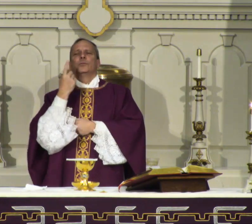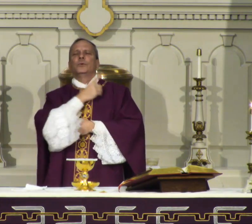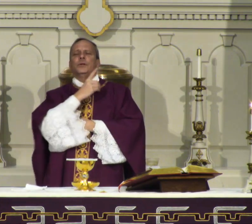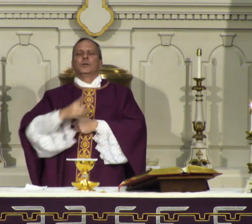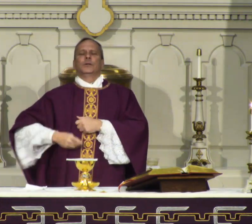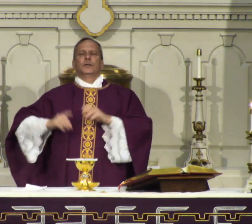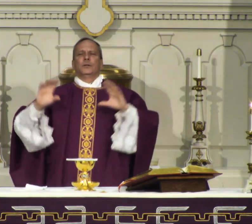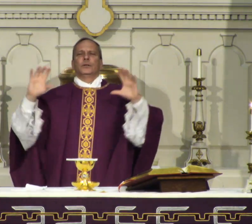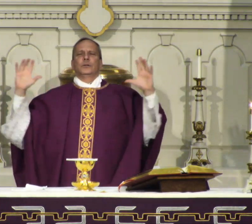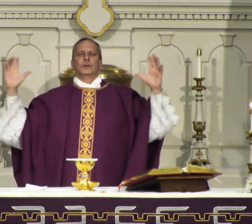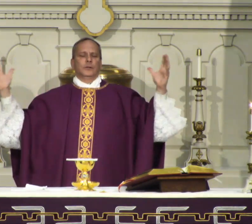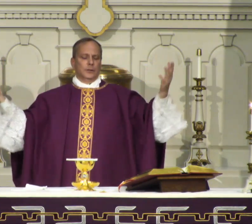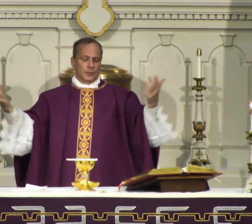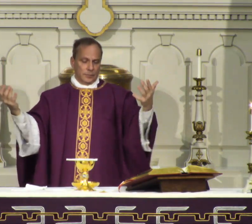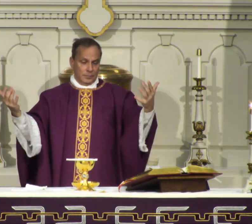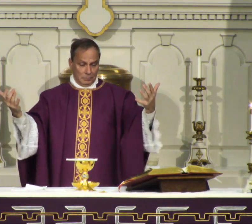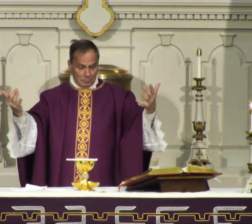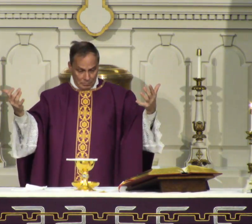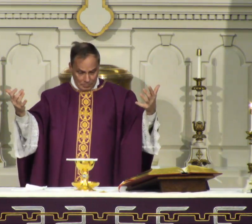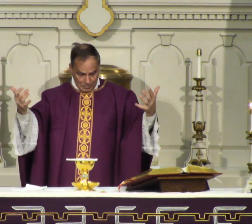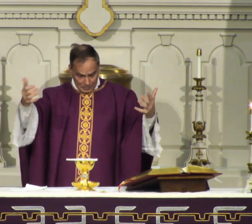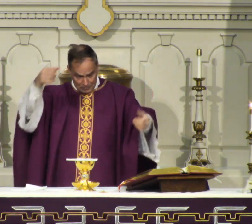and all the clergy,